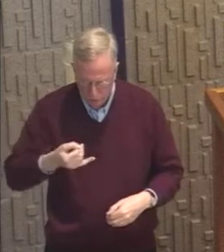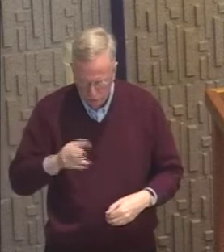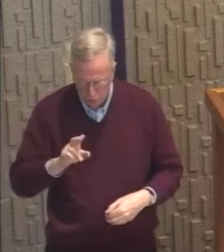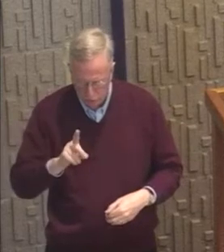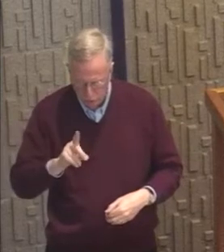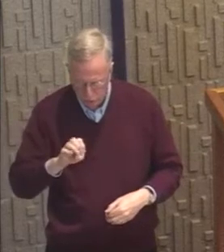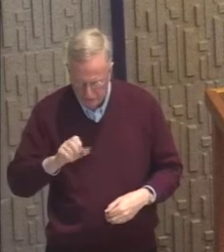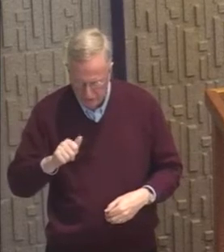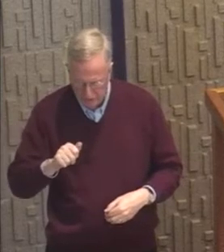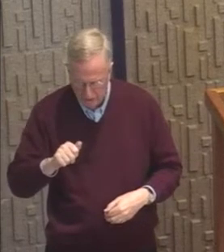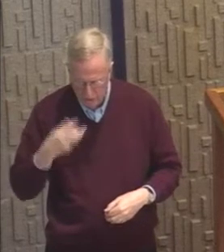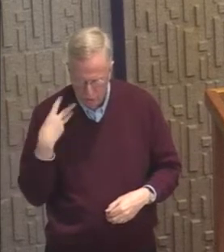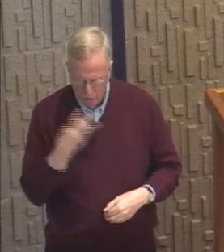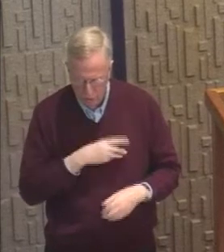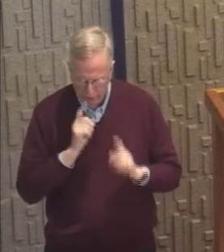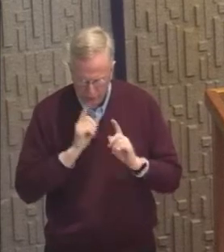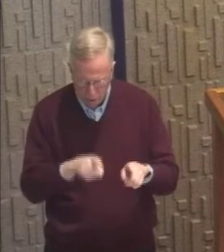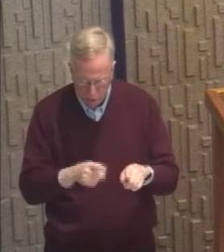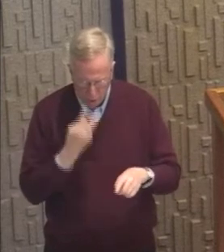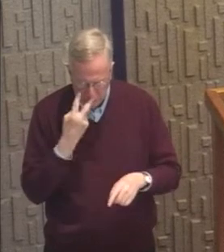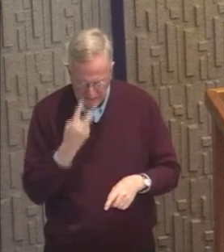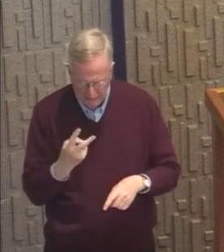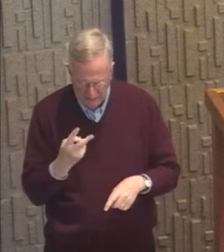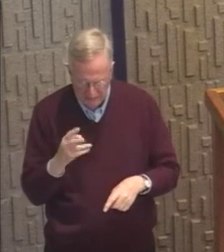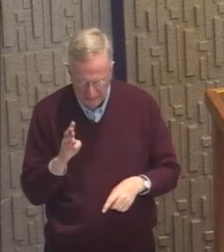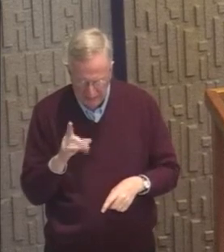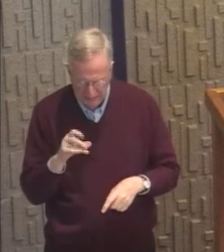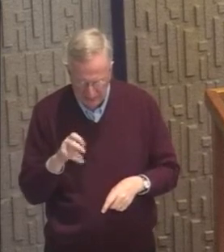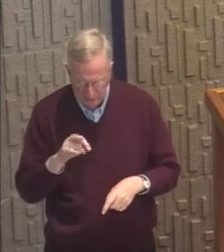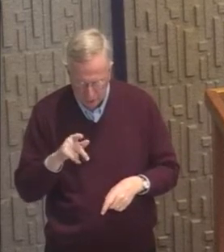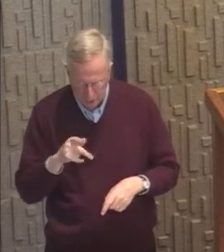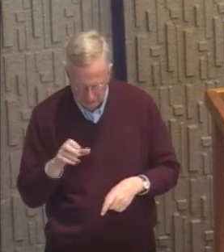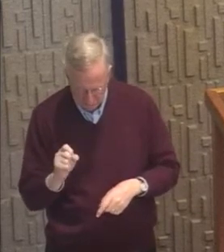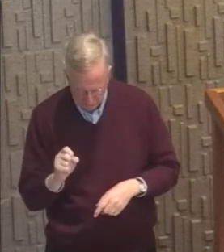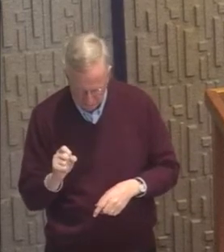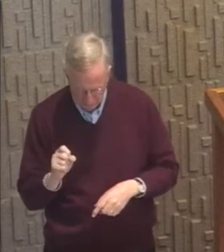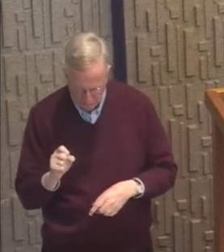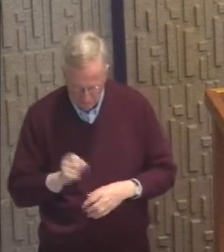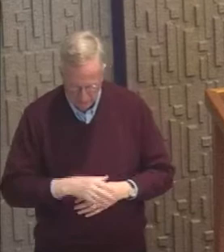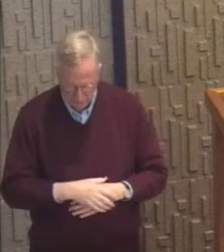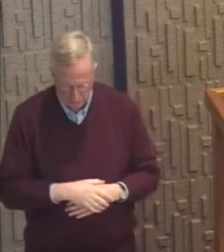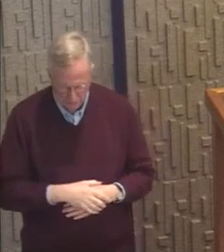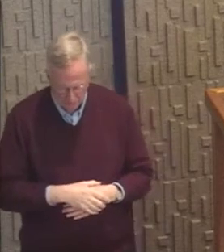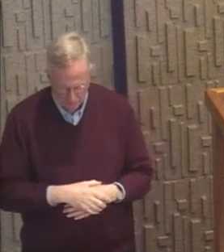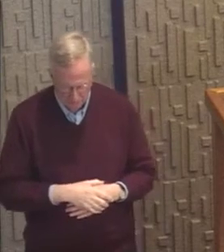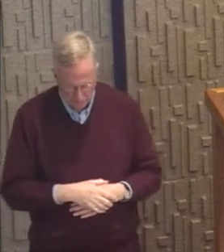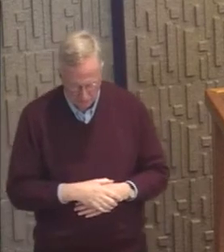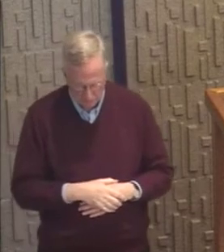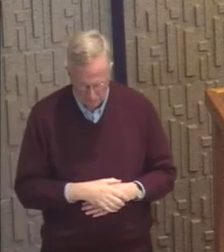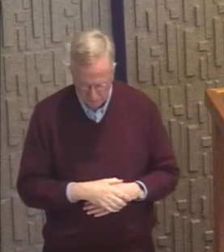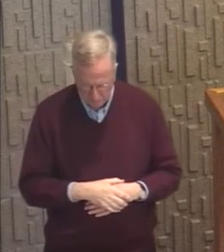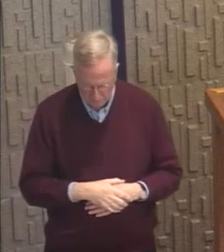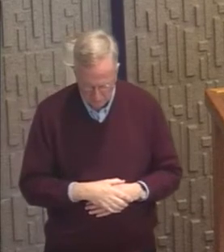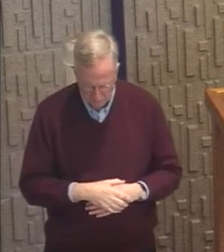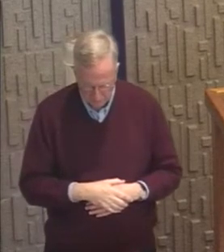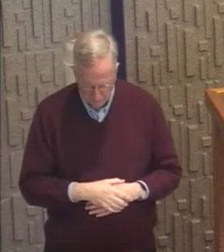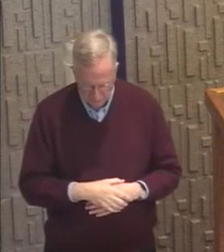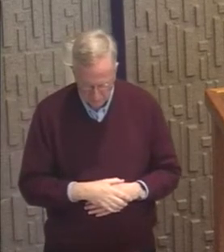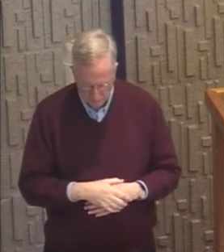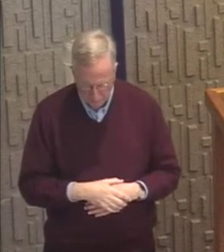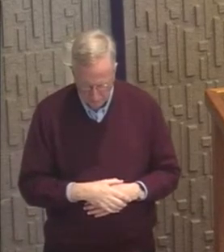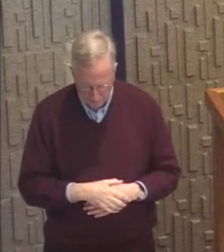where he was. Then, after this, he said to his disciples, Let us go back to Judea.